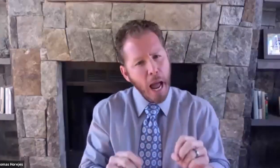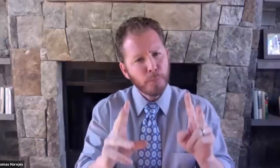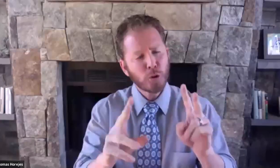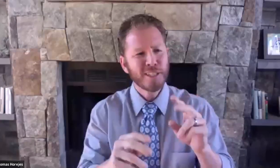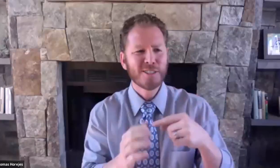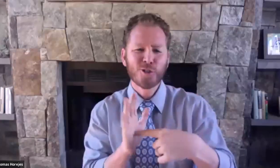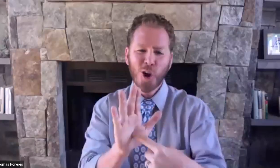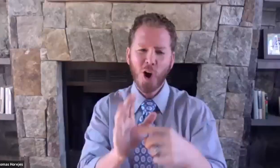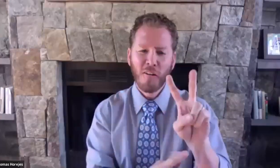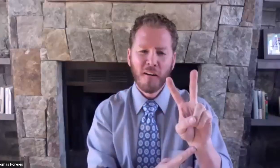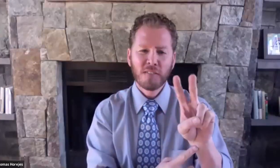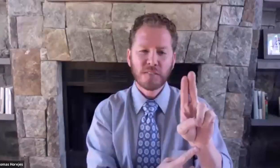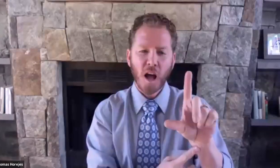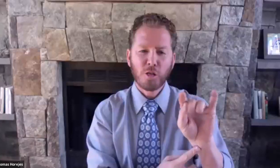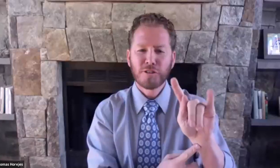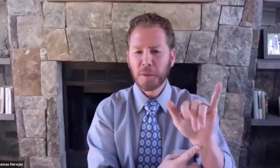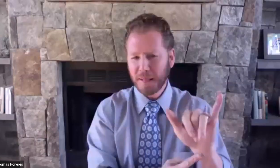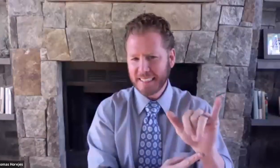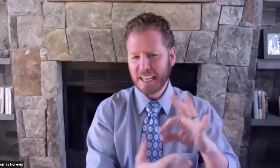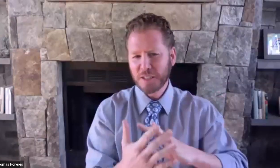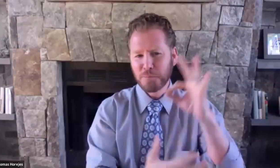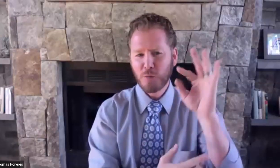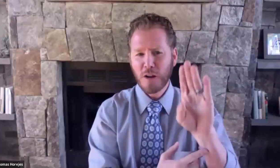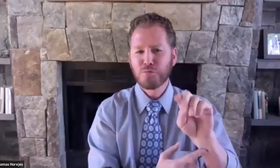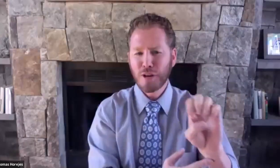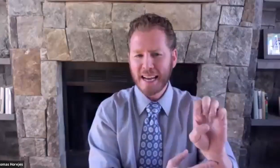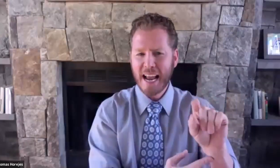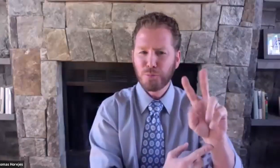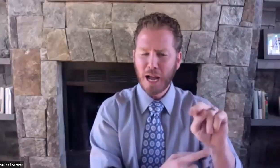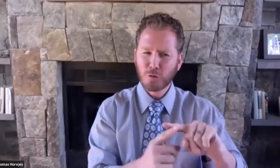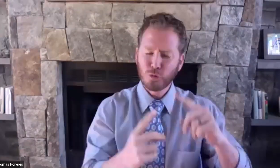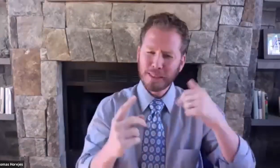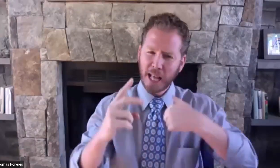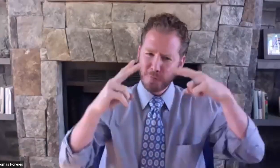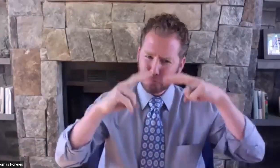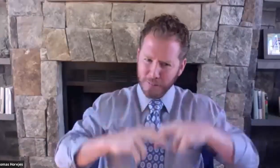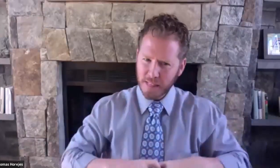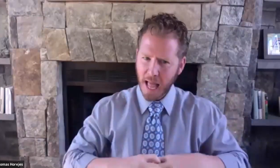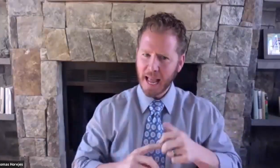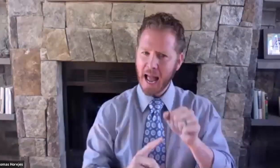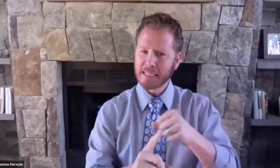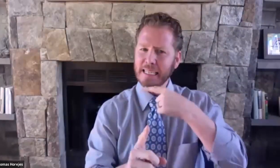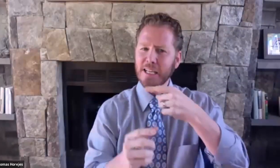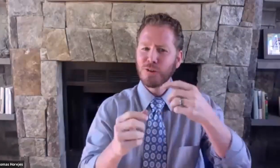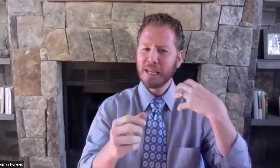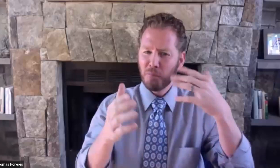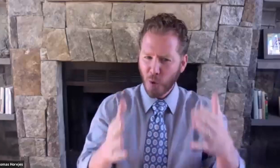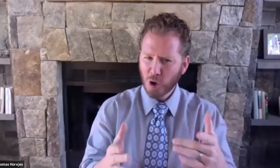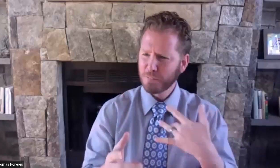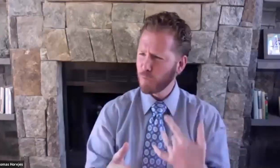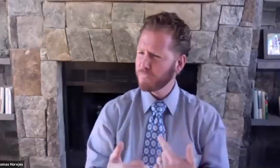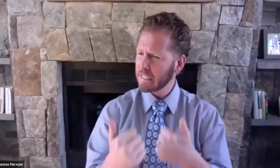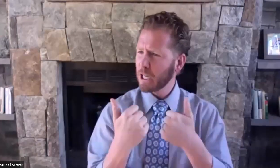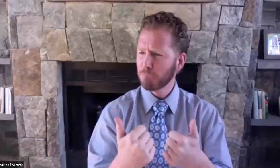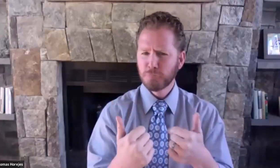These are all confidential, of course. Really, this is an opportunity to show a bit of vulnerability in the spirit of